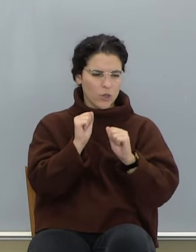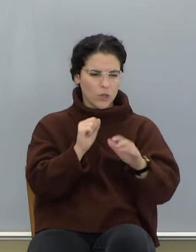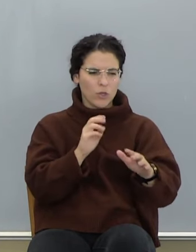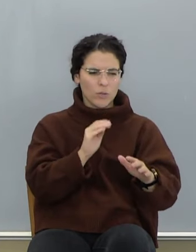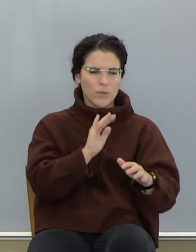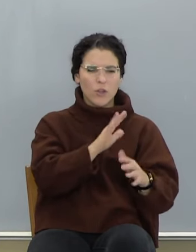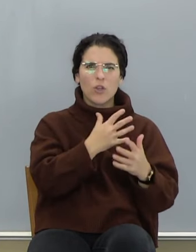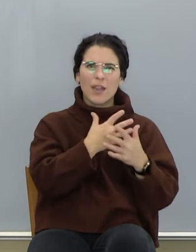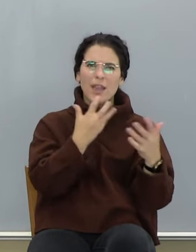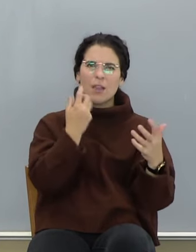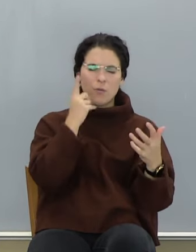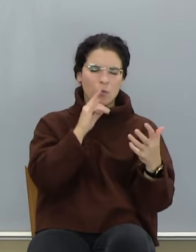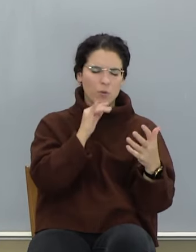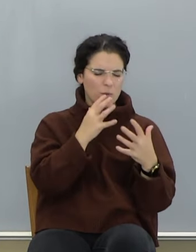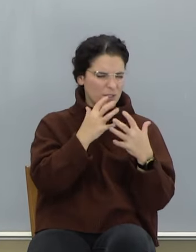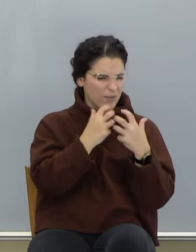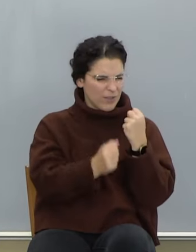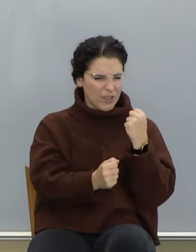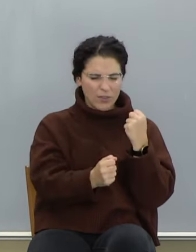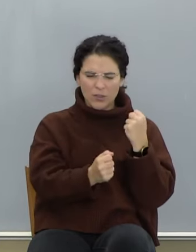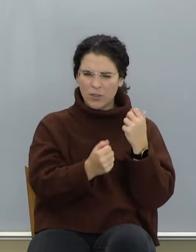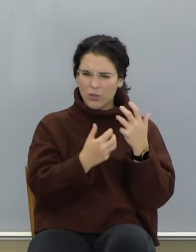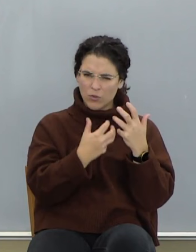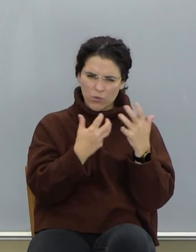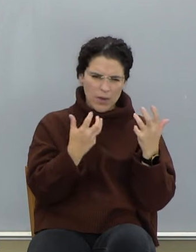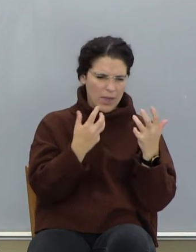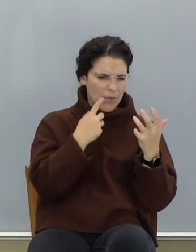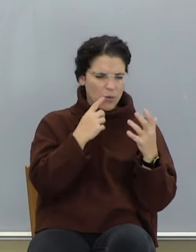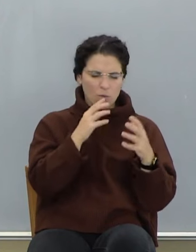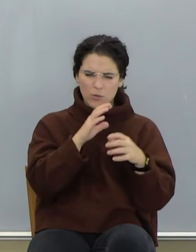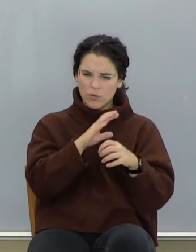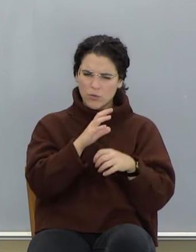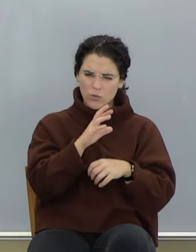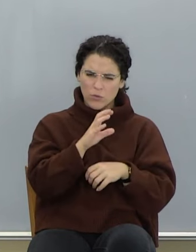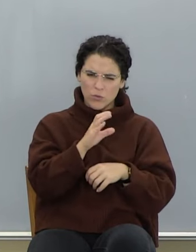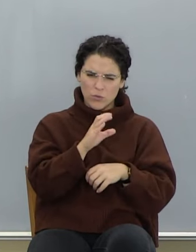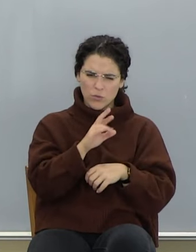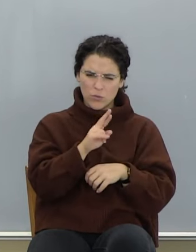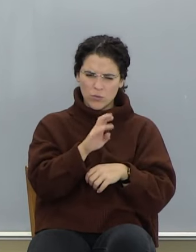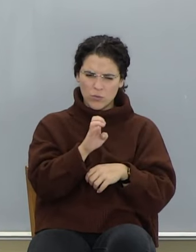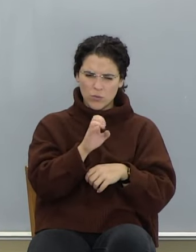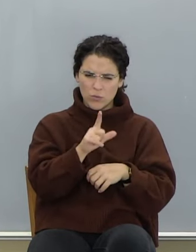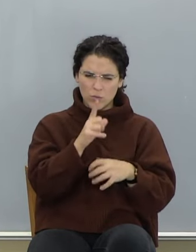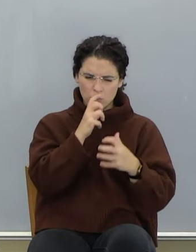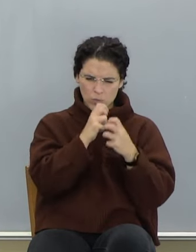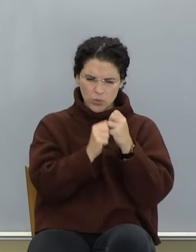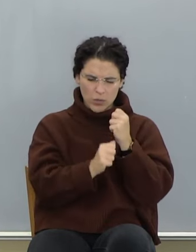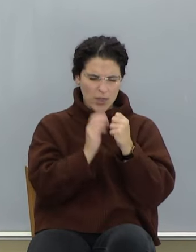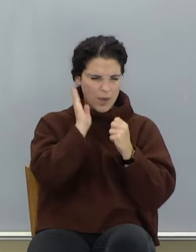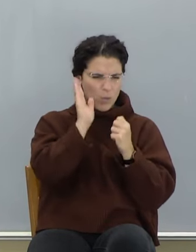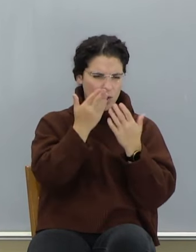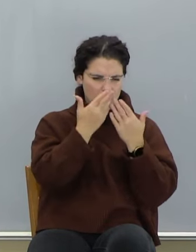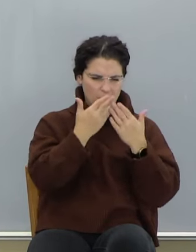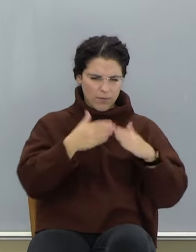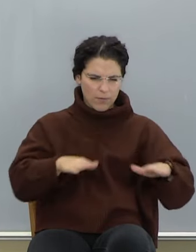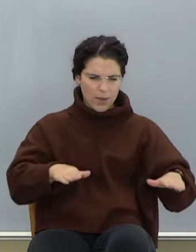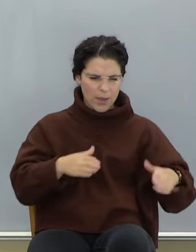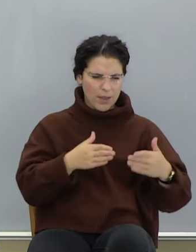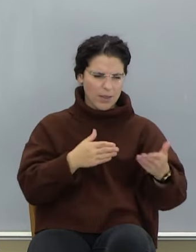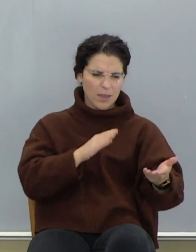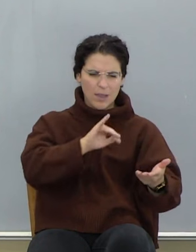their anger, for it was fierce, and their wrath, for it was cruel. I will divide them in